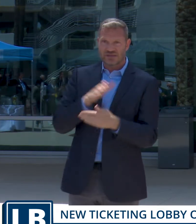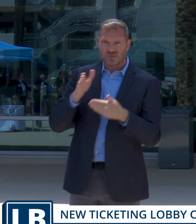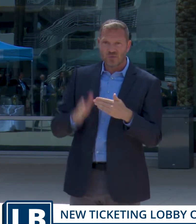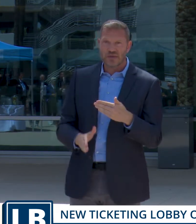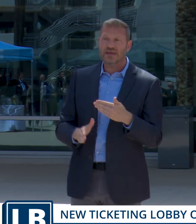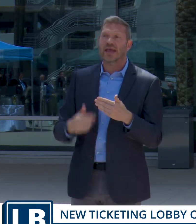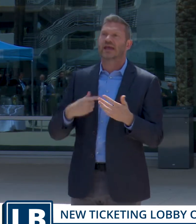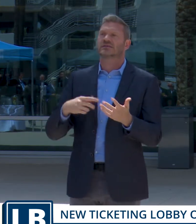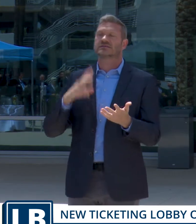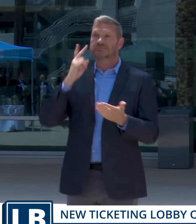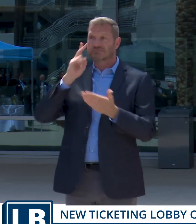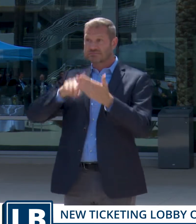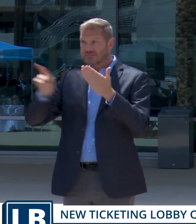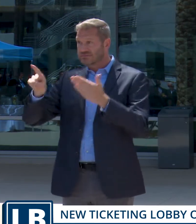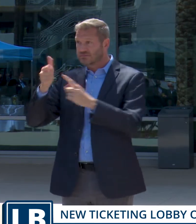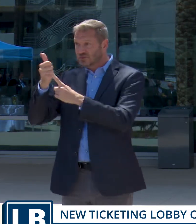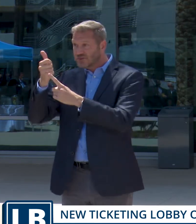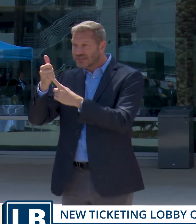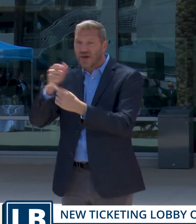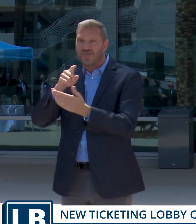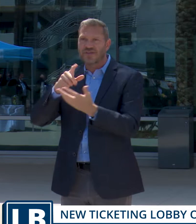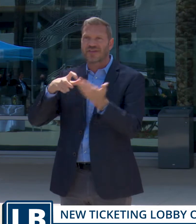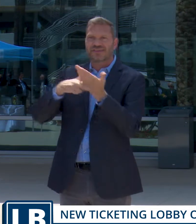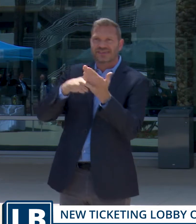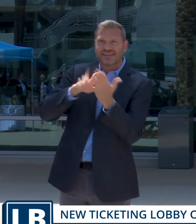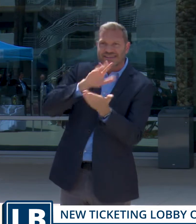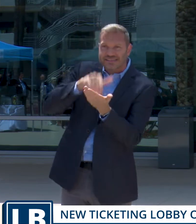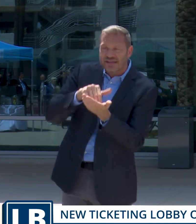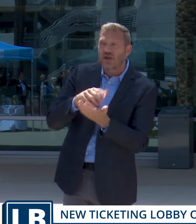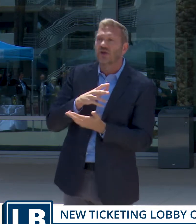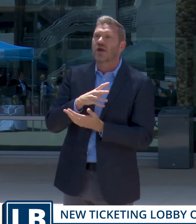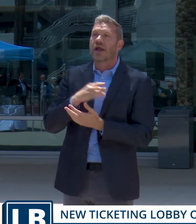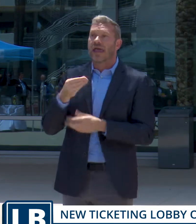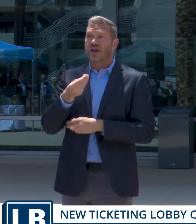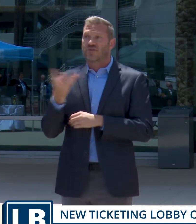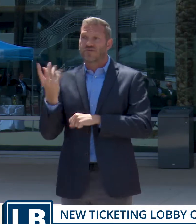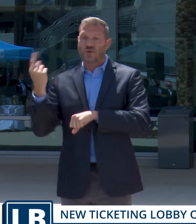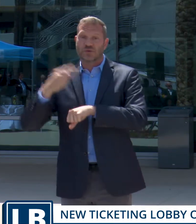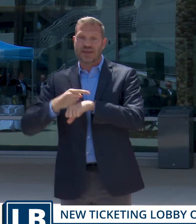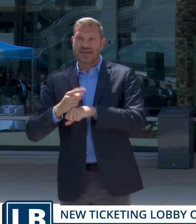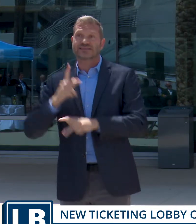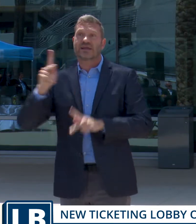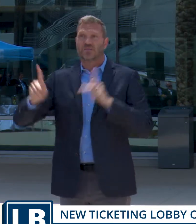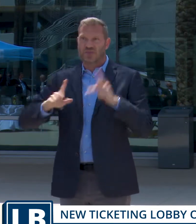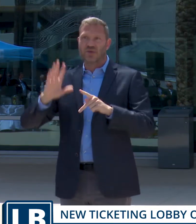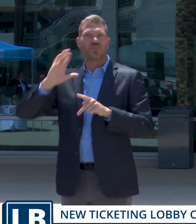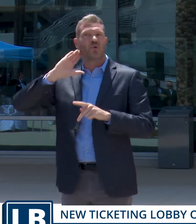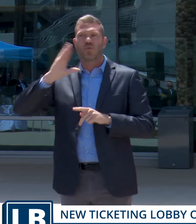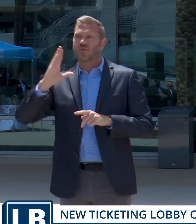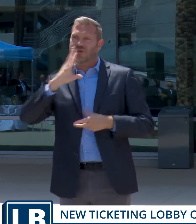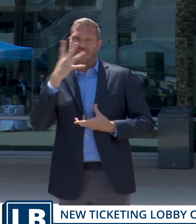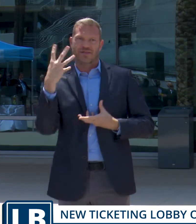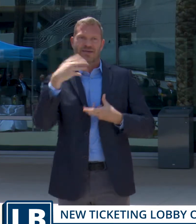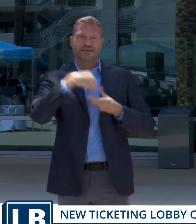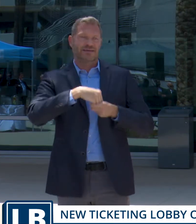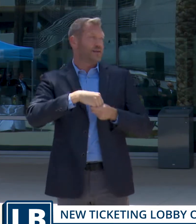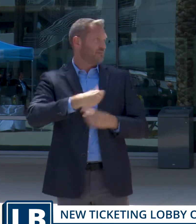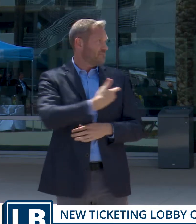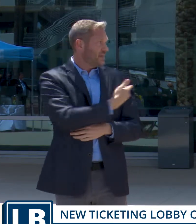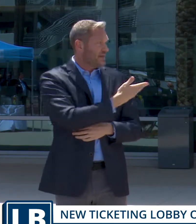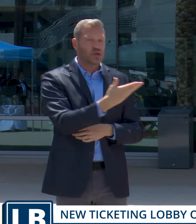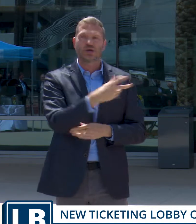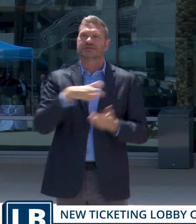out the ticketing facility. And as soon as, in just a few days from now, folks are going to be filling up this space right behind us, pulling